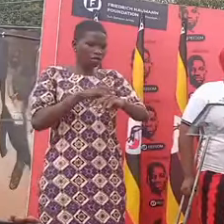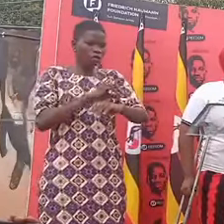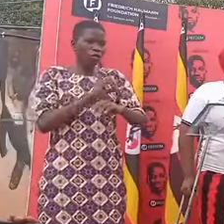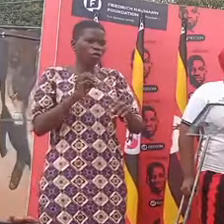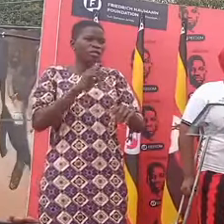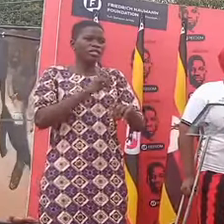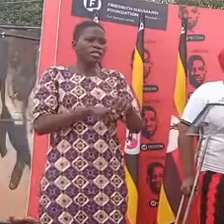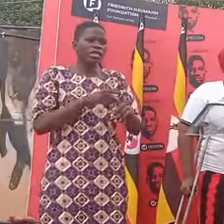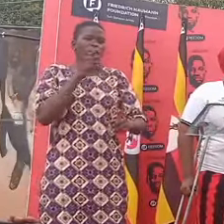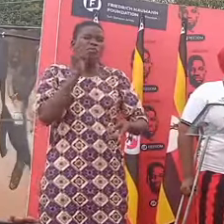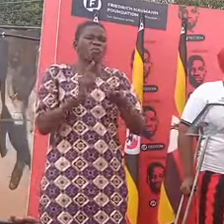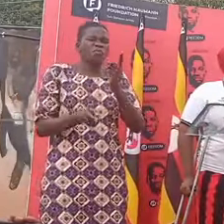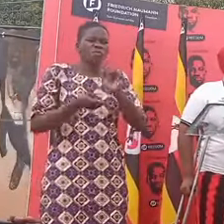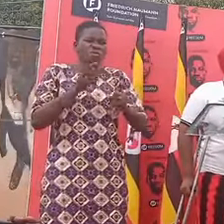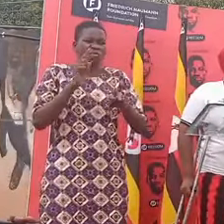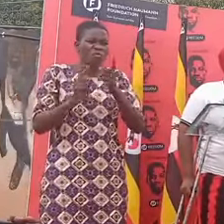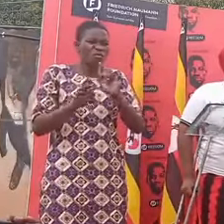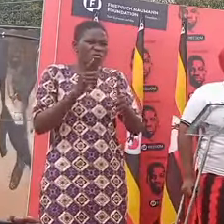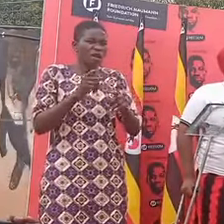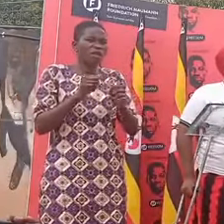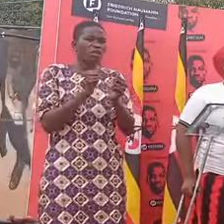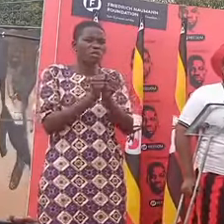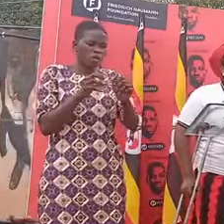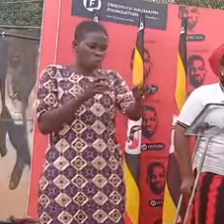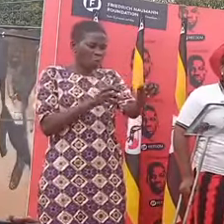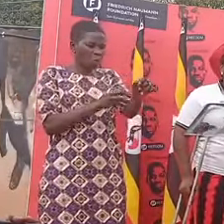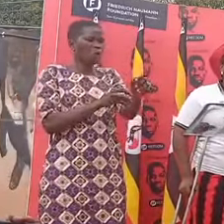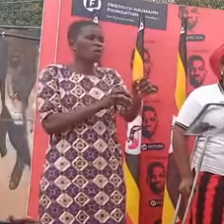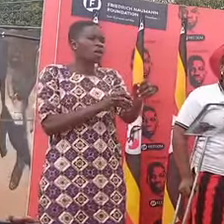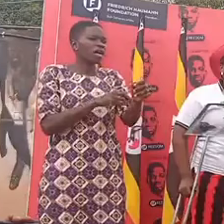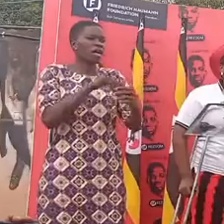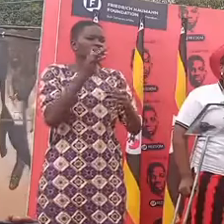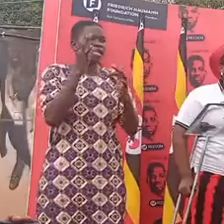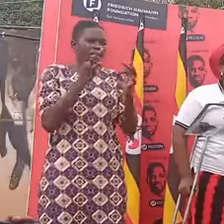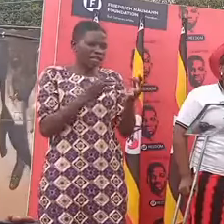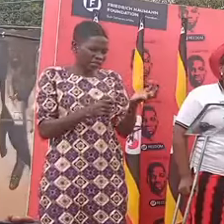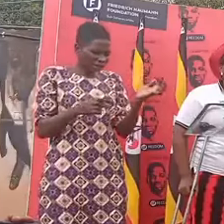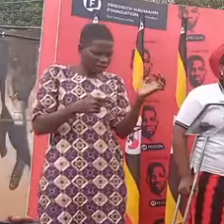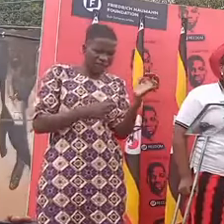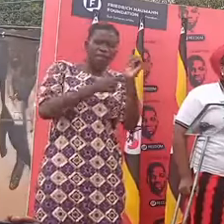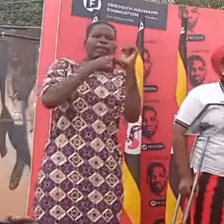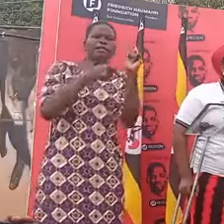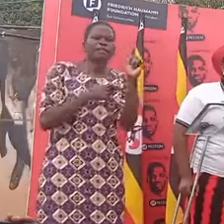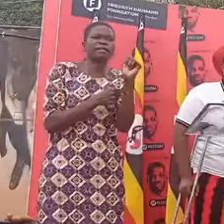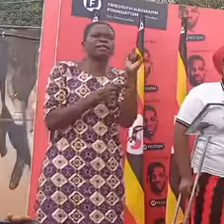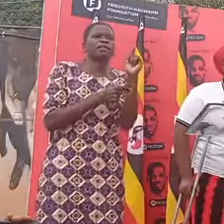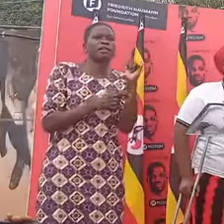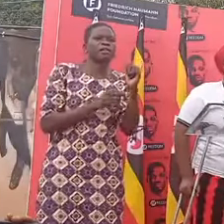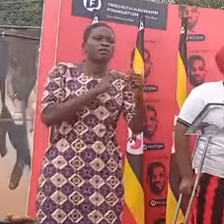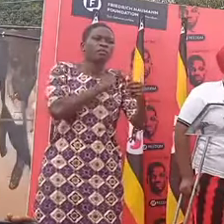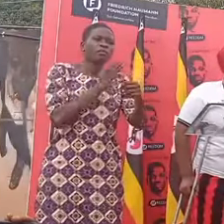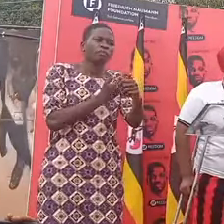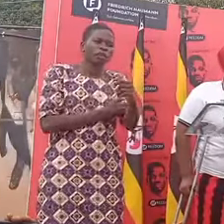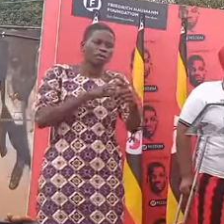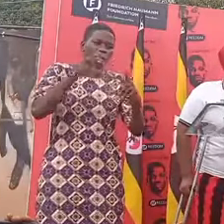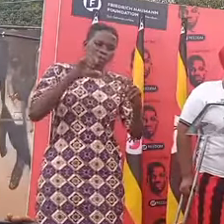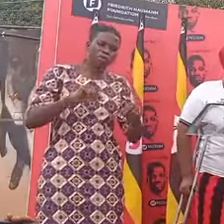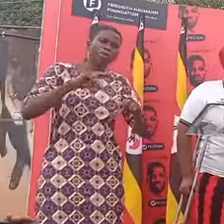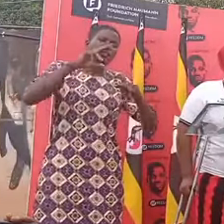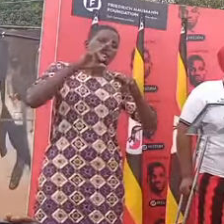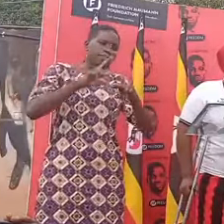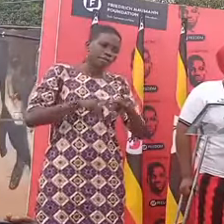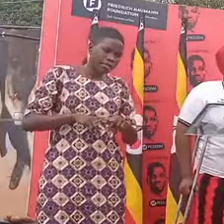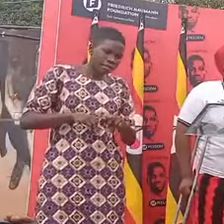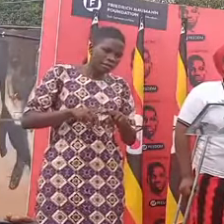Mukuduka emisinde eyo nga nina ekiwundu ate kinnakinyigira mu kiwundu ngalanyi neganzi kwamu, nentula